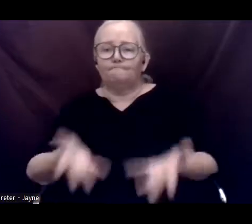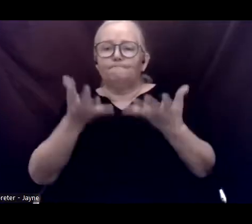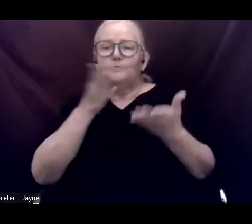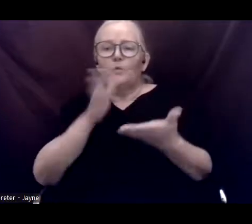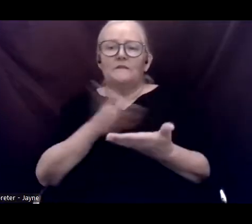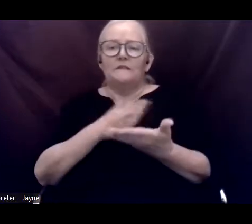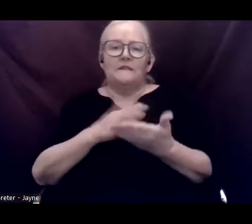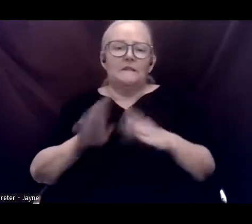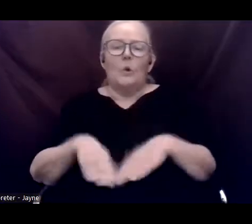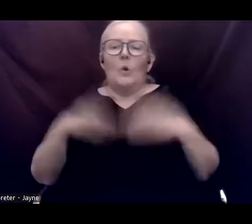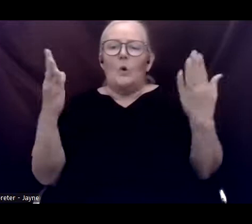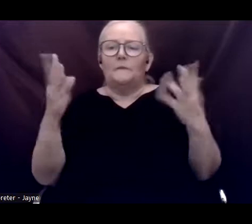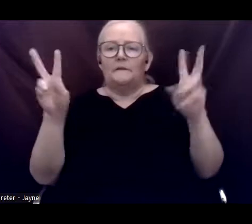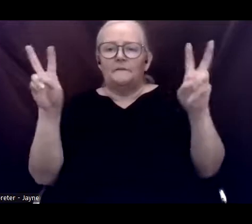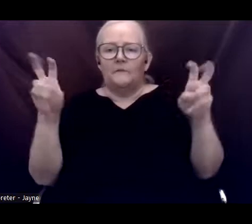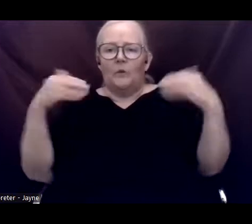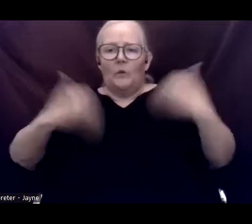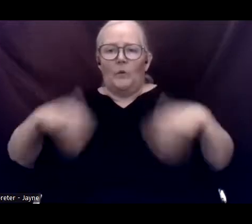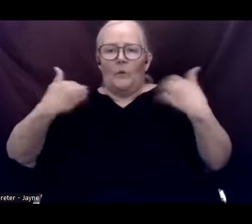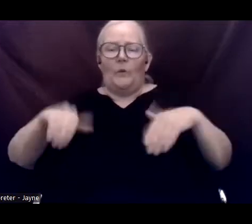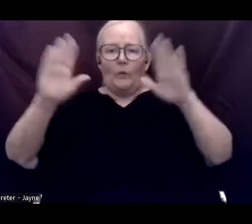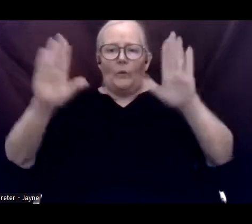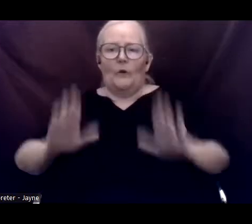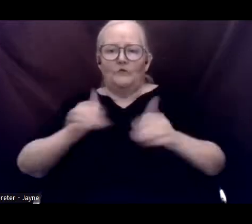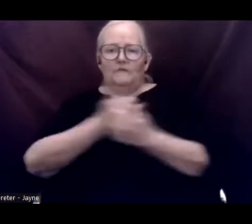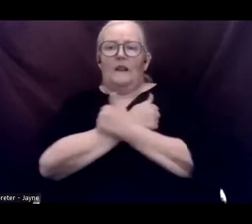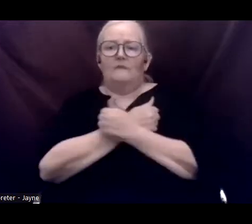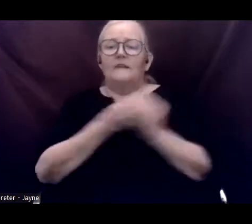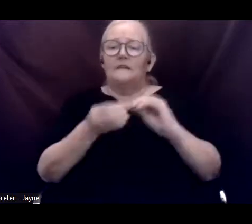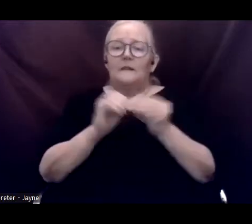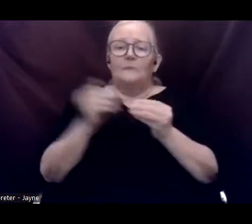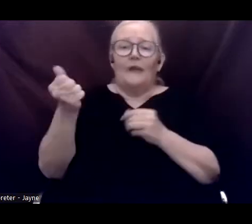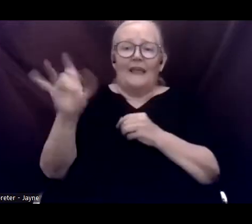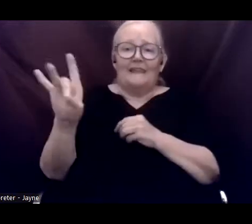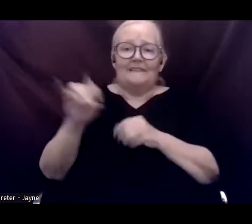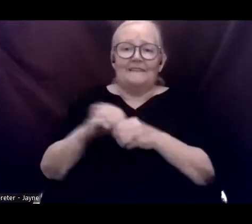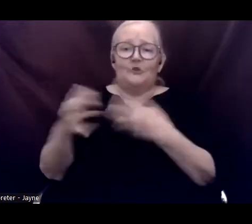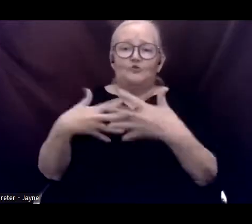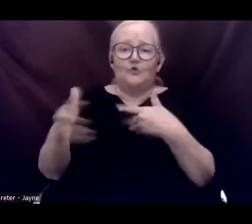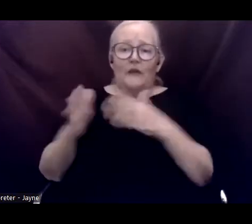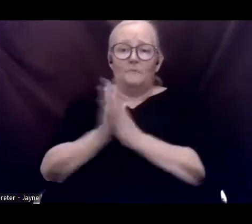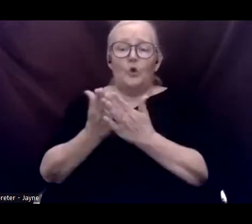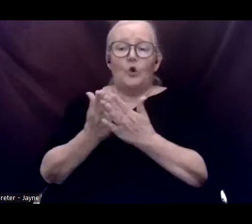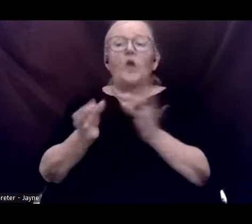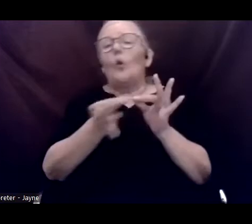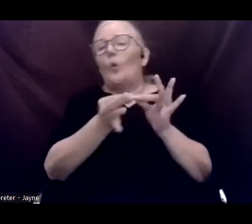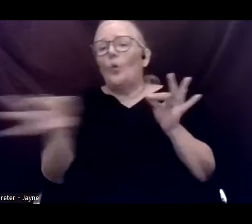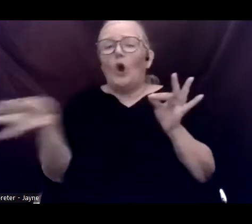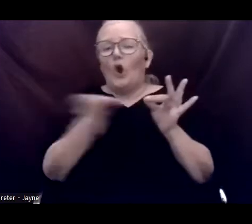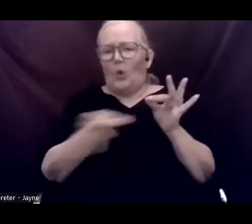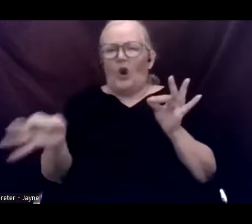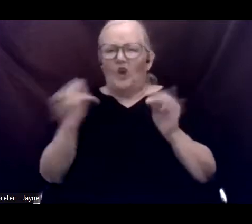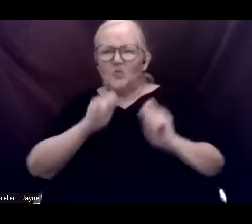opening hymn, What Wondrous Love. It's number 18 in the gray hymnal. The words to all of the hymns will also be on the